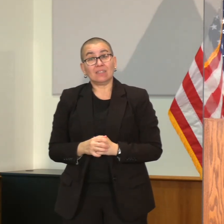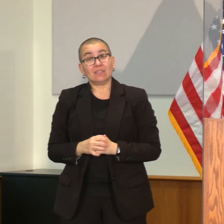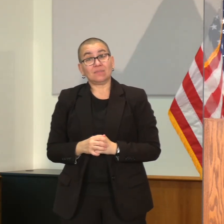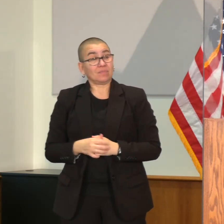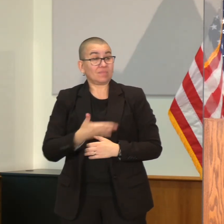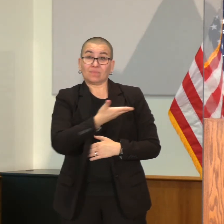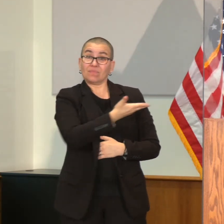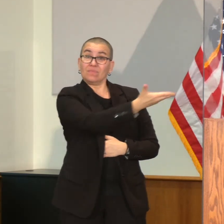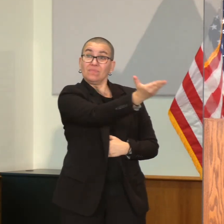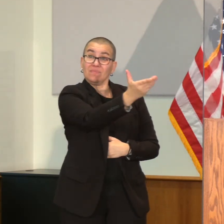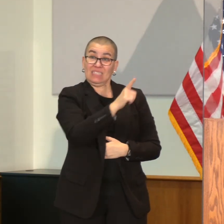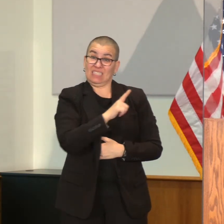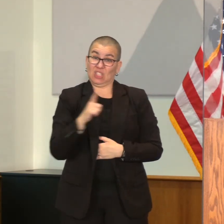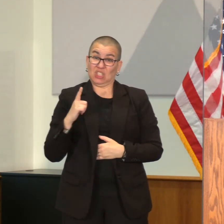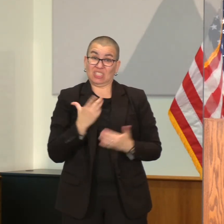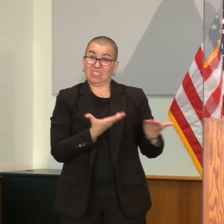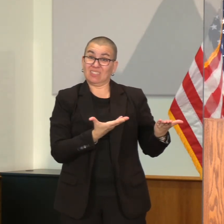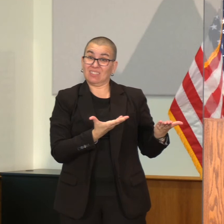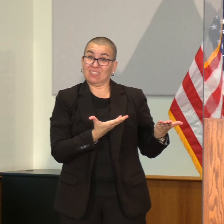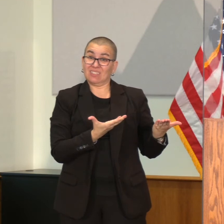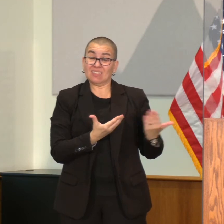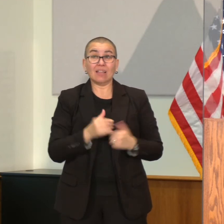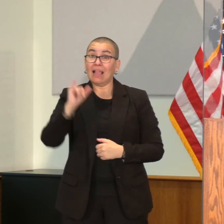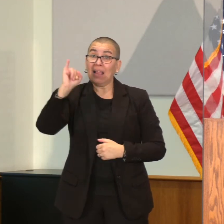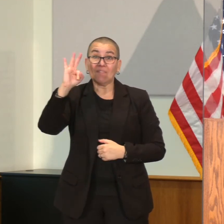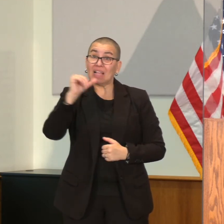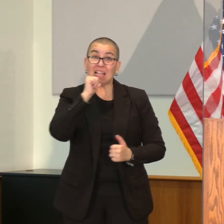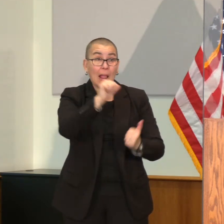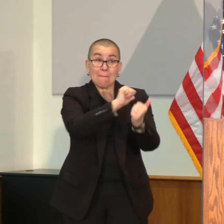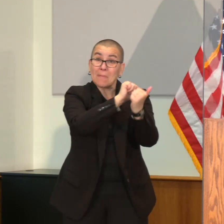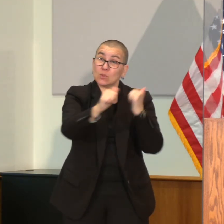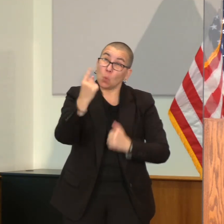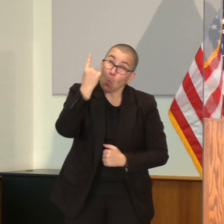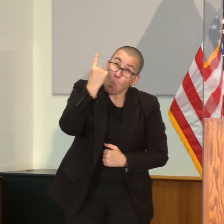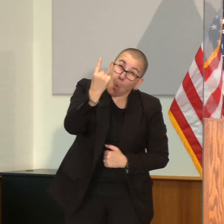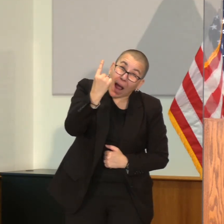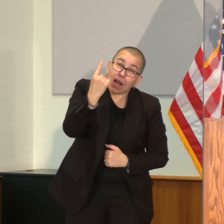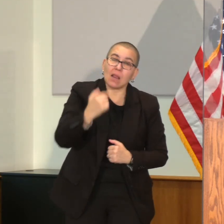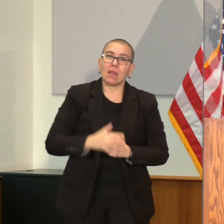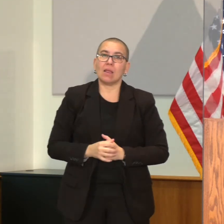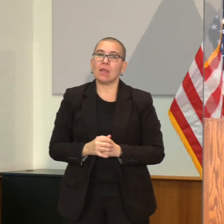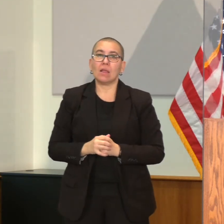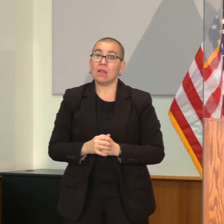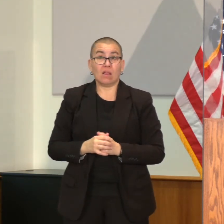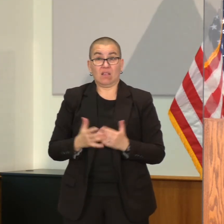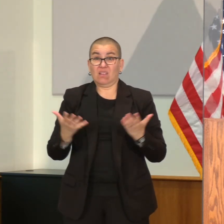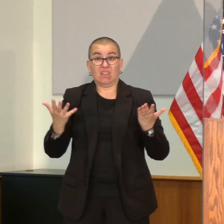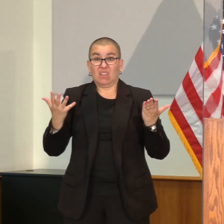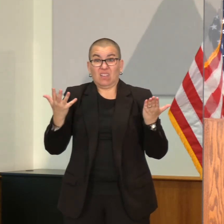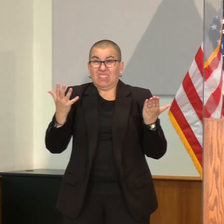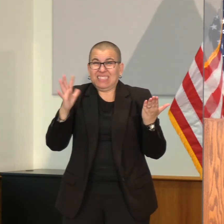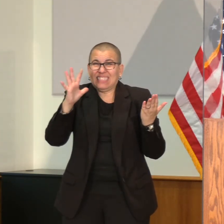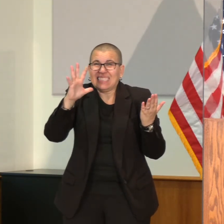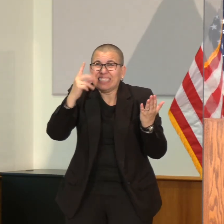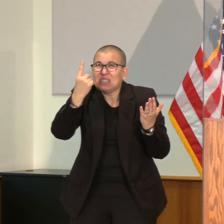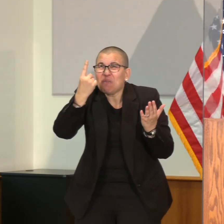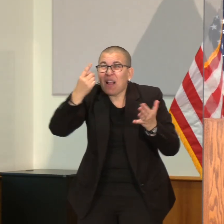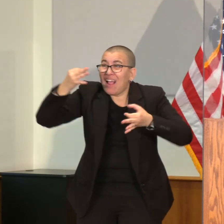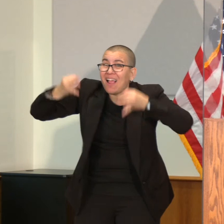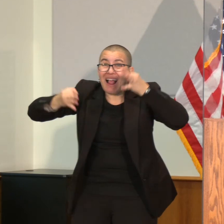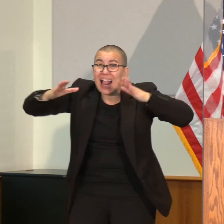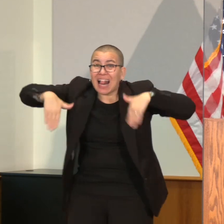on the other hand, has not passed a single piece of legislation nor held a single hearing on